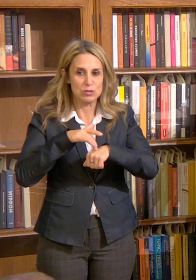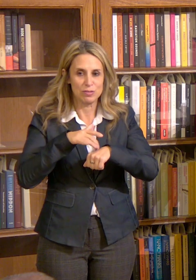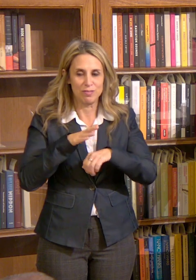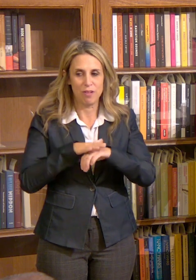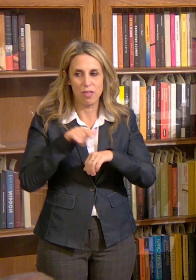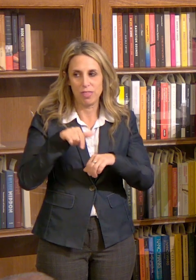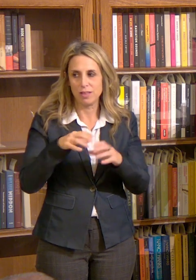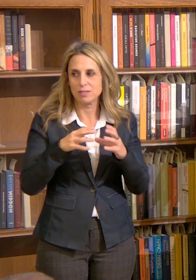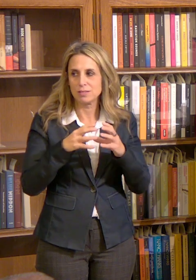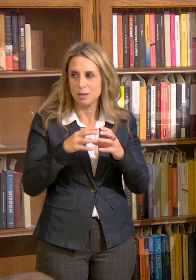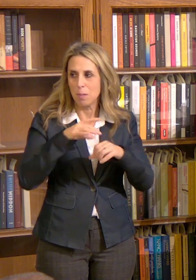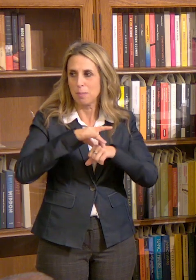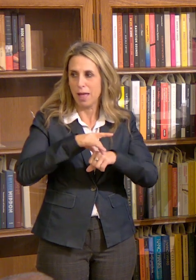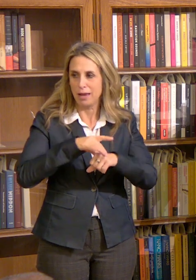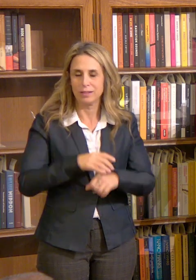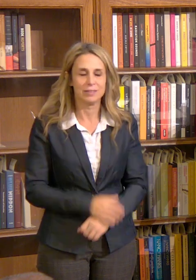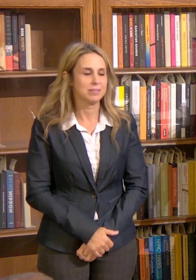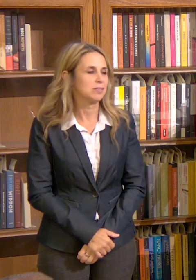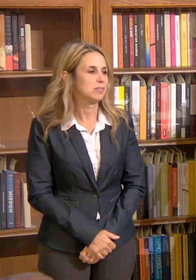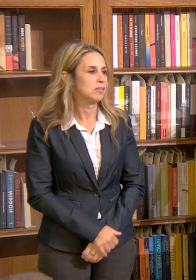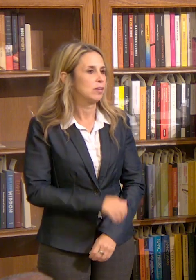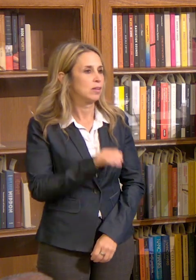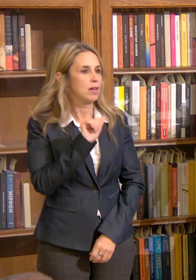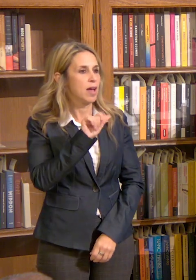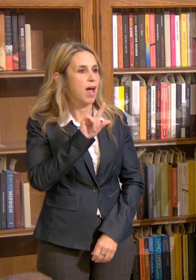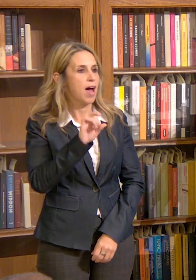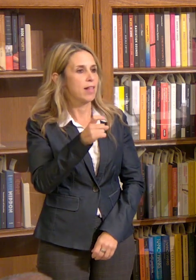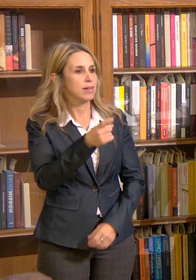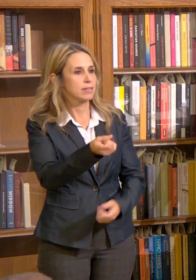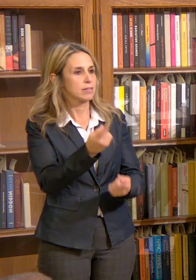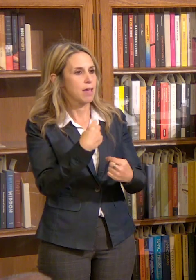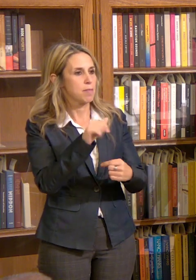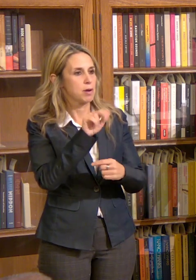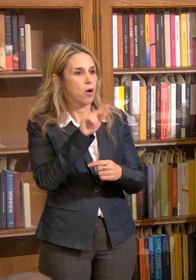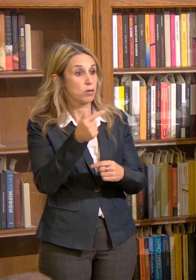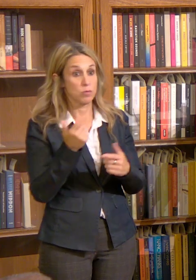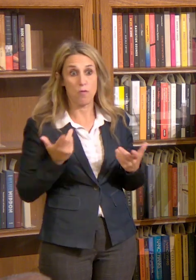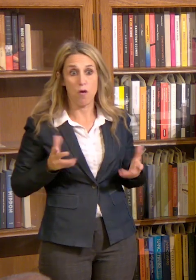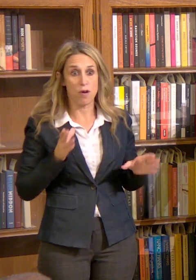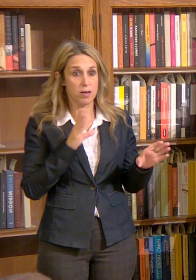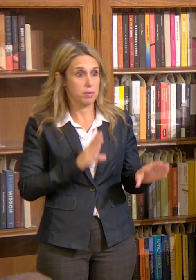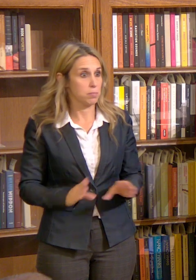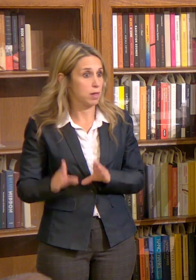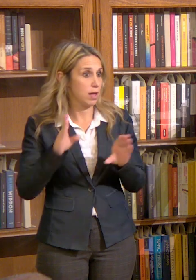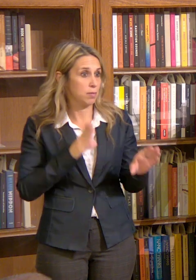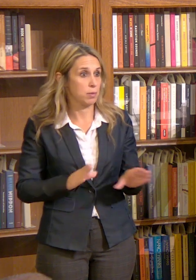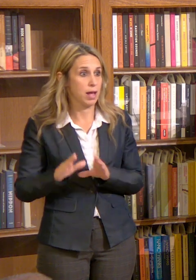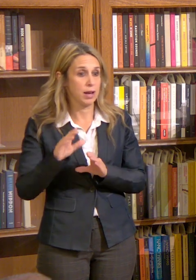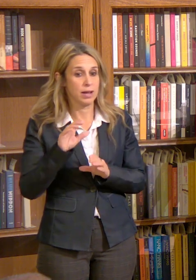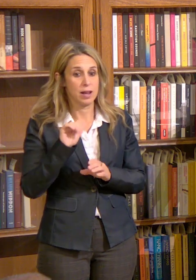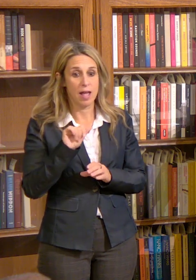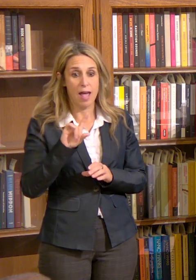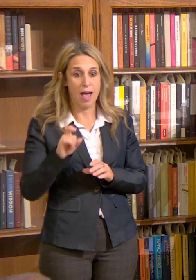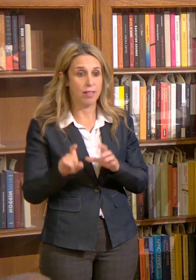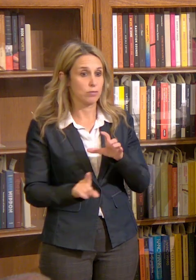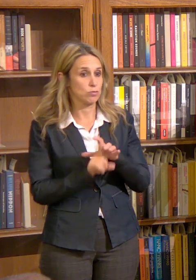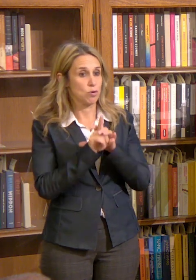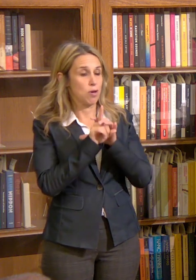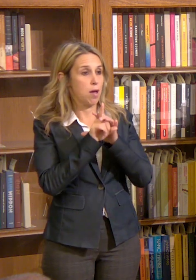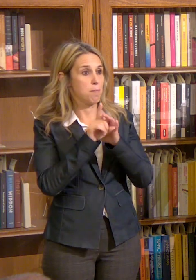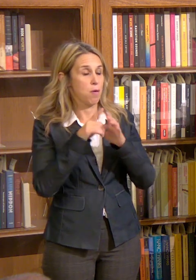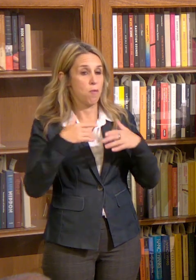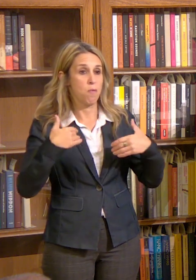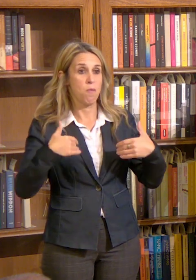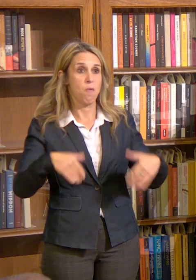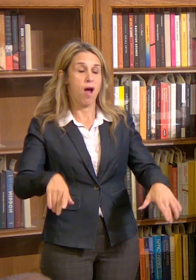planning and Alex came in in August after we had already been planning and open dimensions